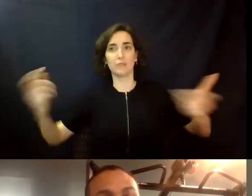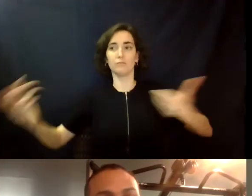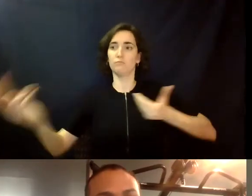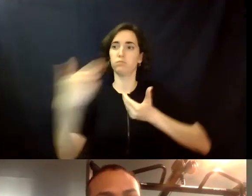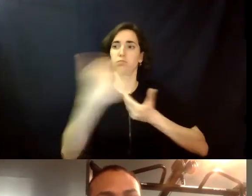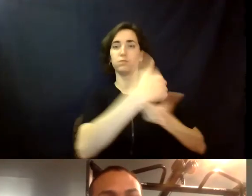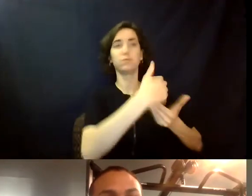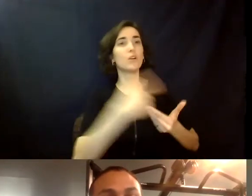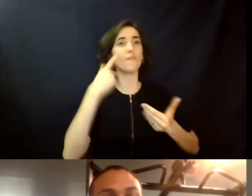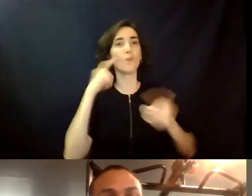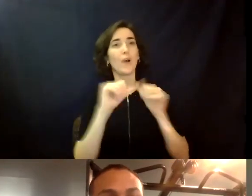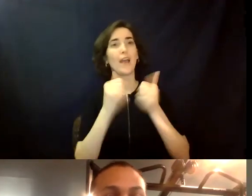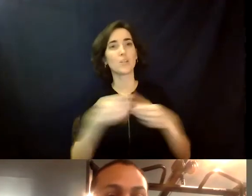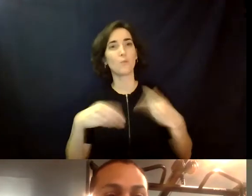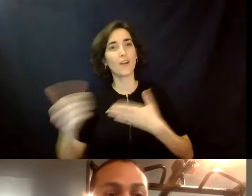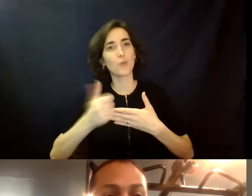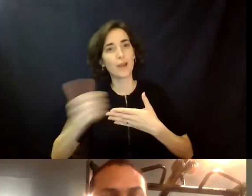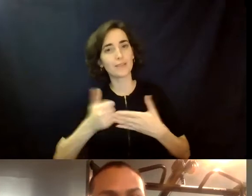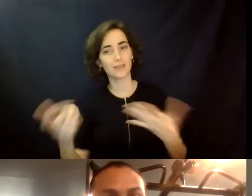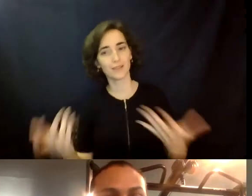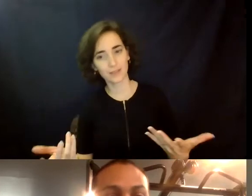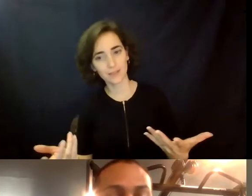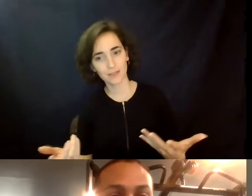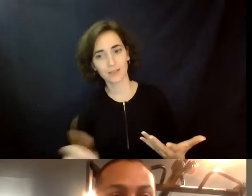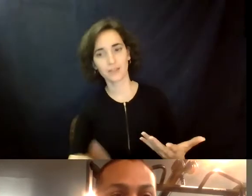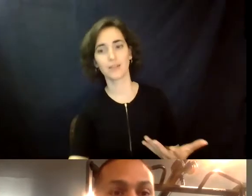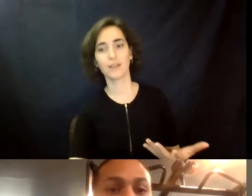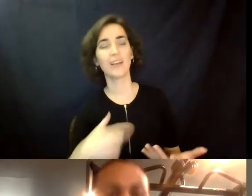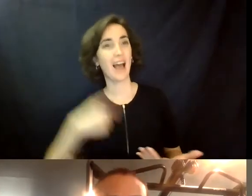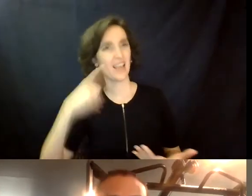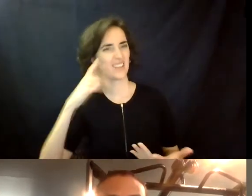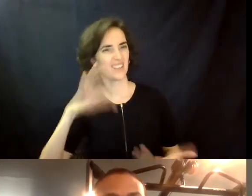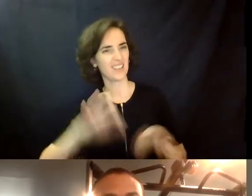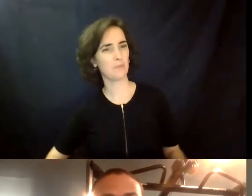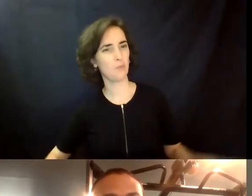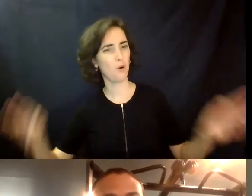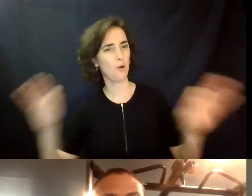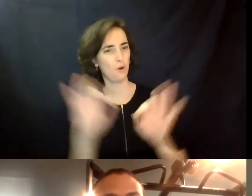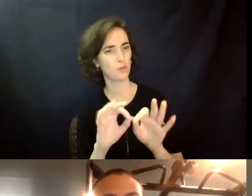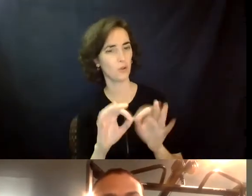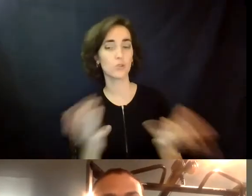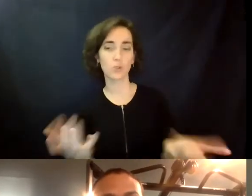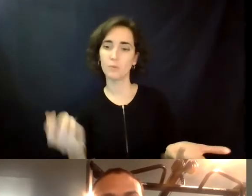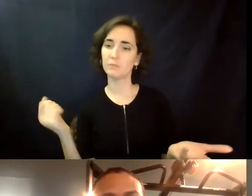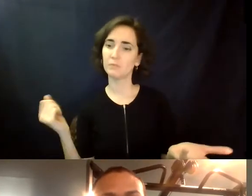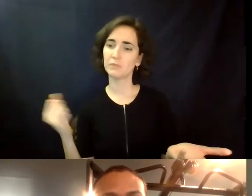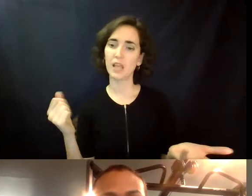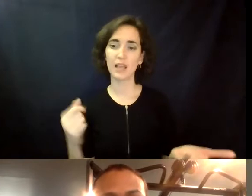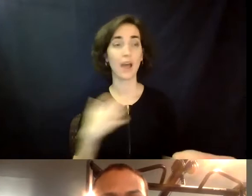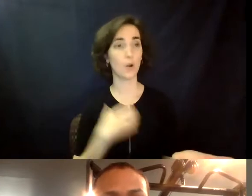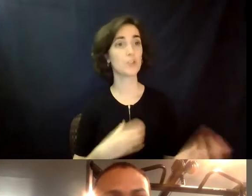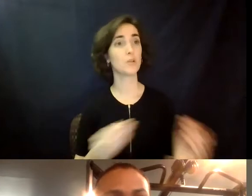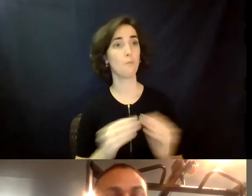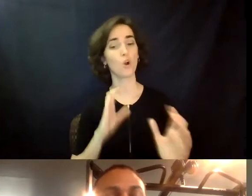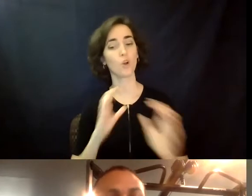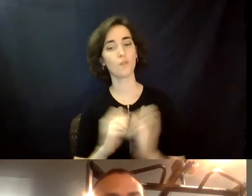transit agencies to provide these services? And I think that's critical. So I would say, yeah, I would love to have more conversations with